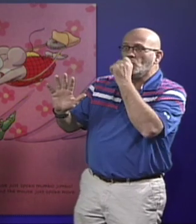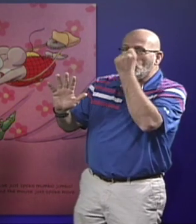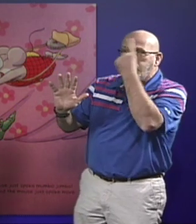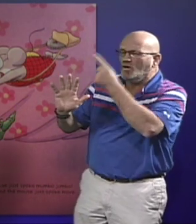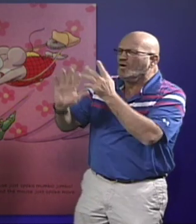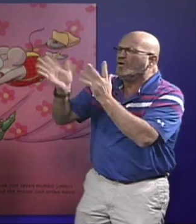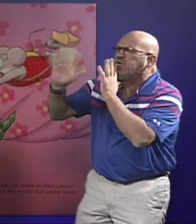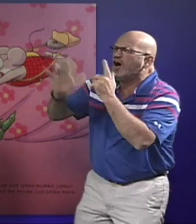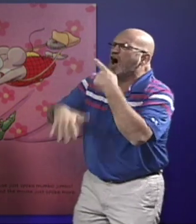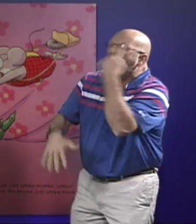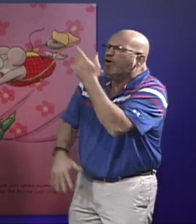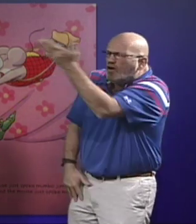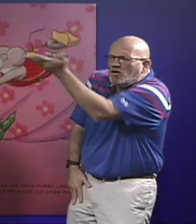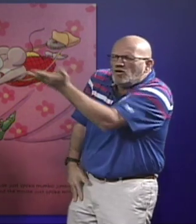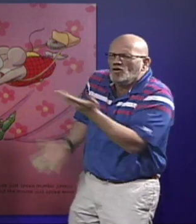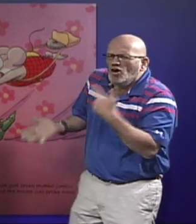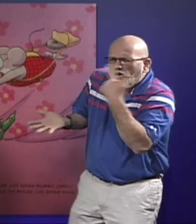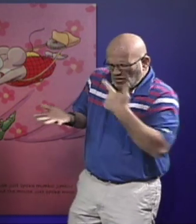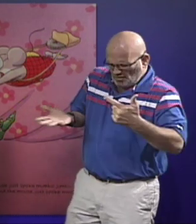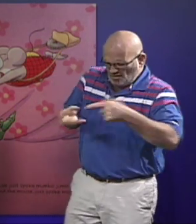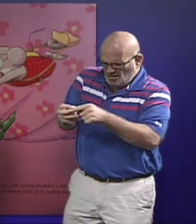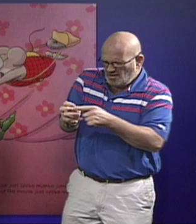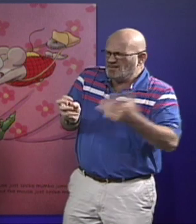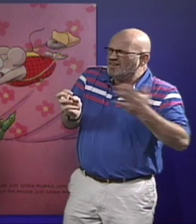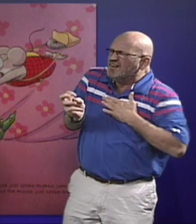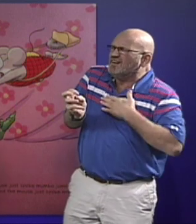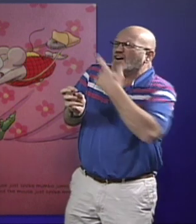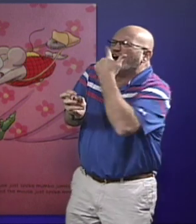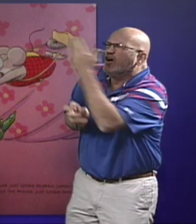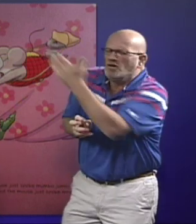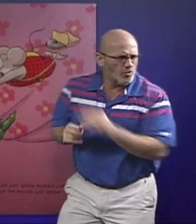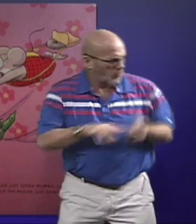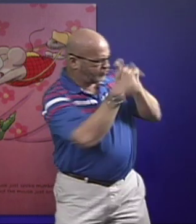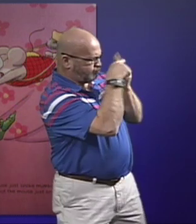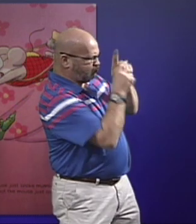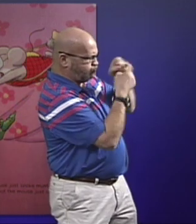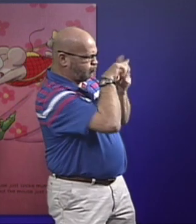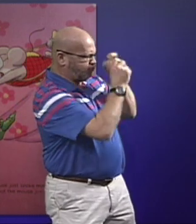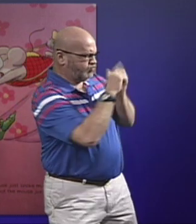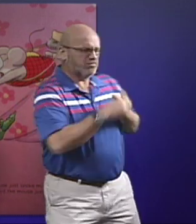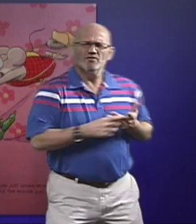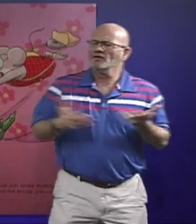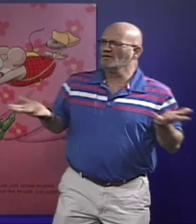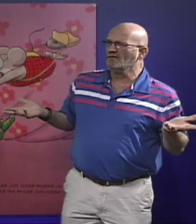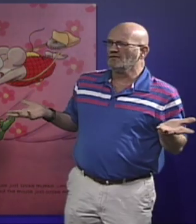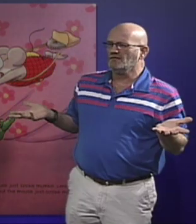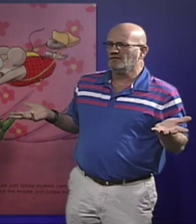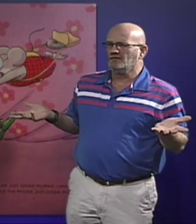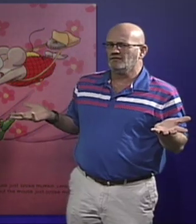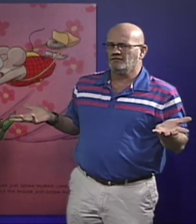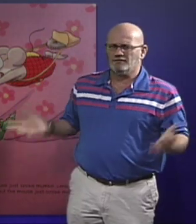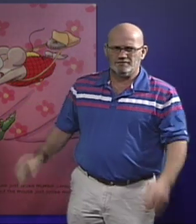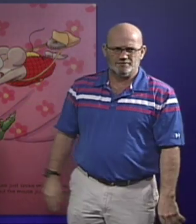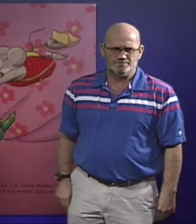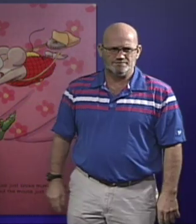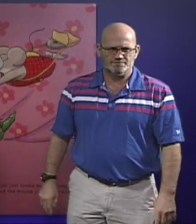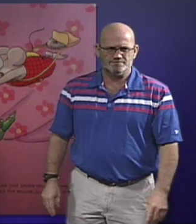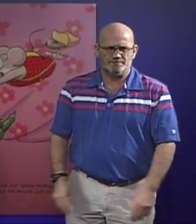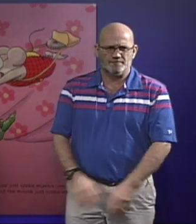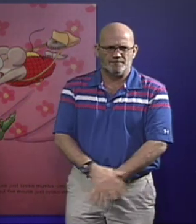mouse just spoke mumbo-jumbo. Give me the tooth, please, said the Tooth Fairy. But the mouse just spoke